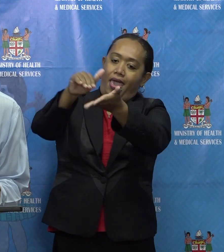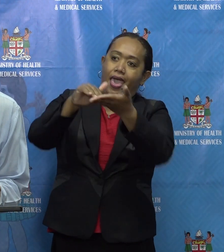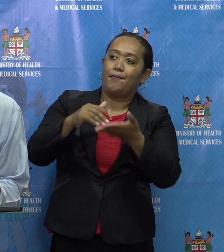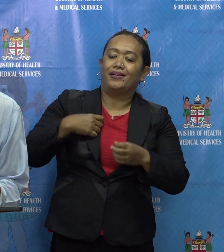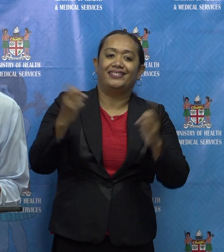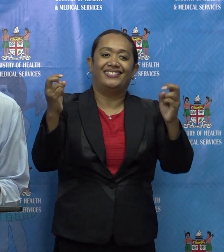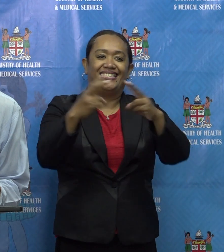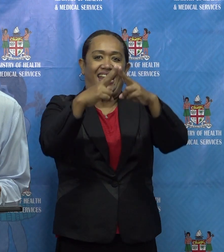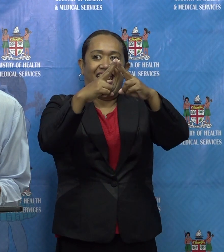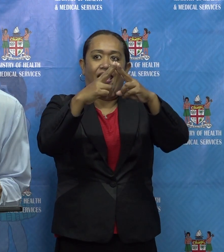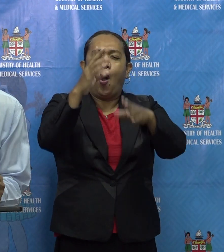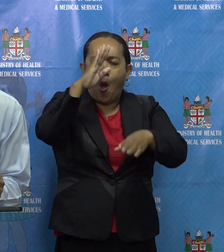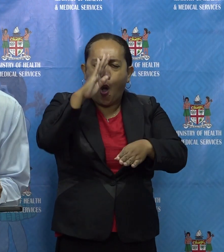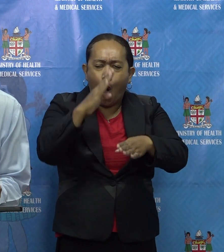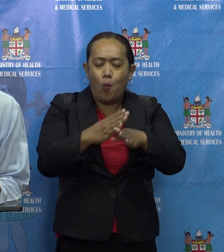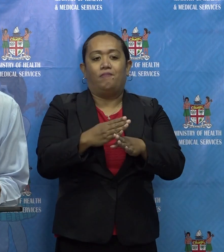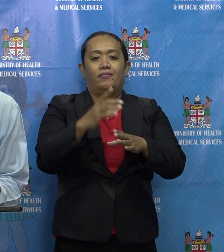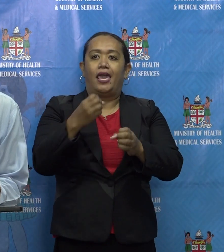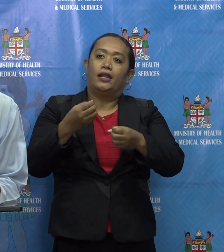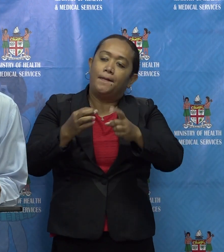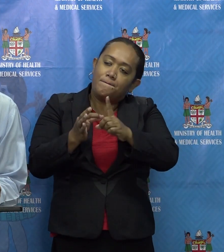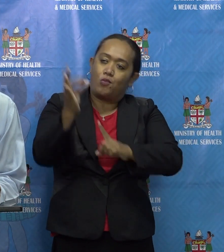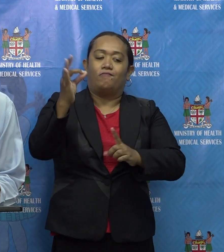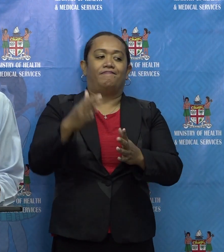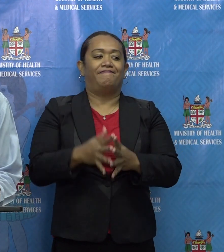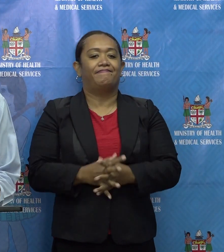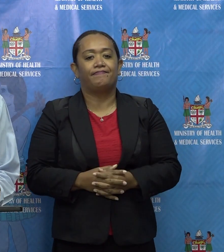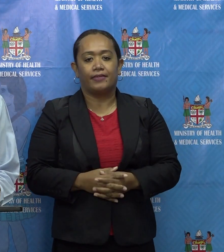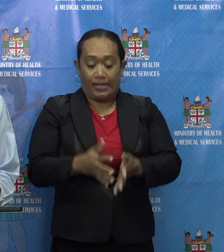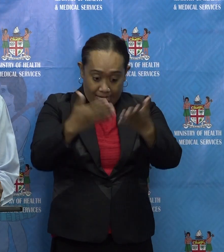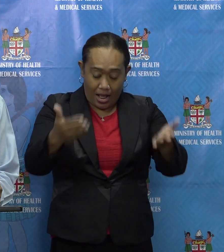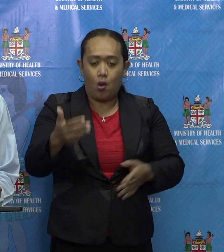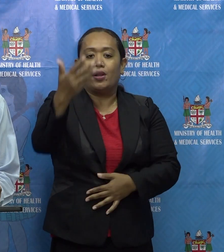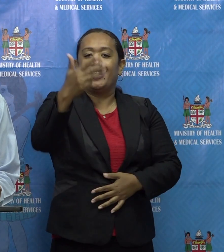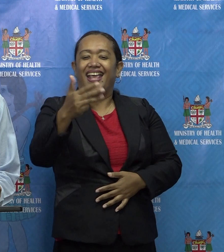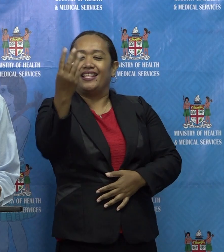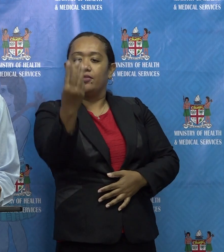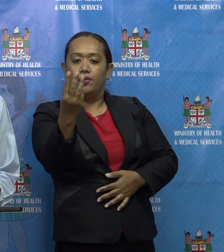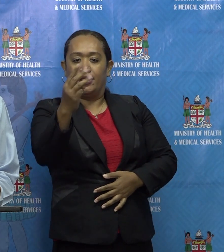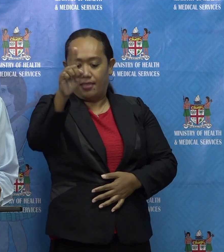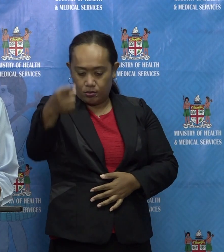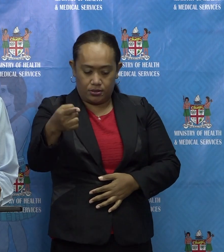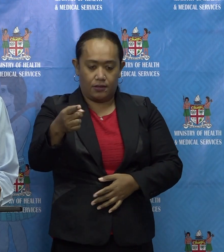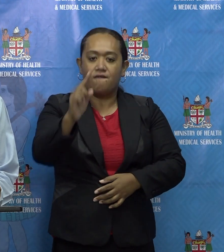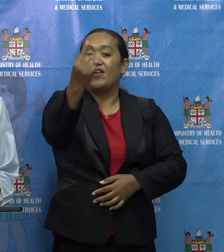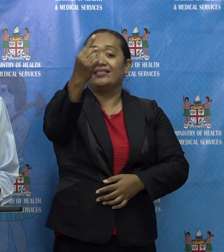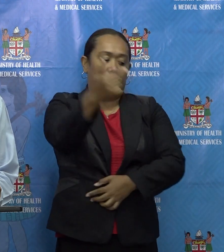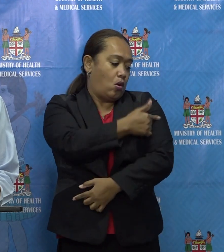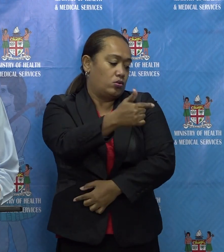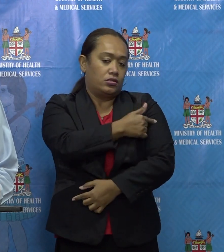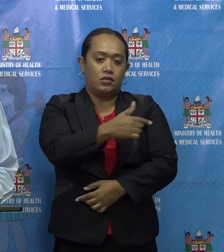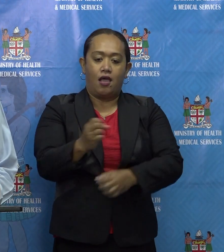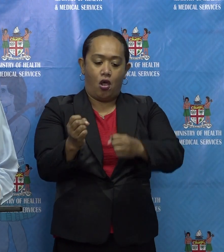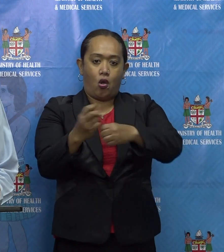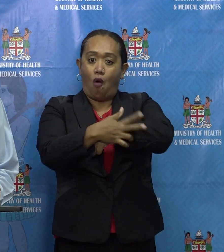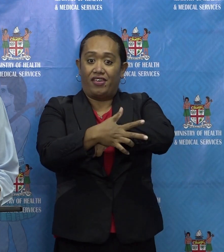Sydney. To date, we have administered more than 93,000 first dose of COVID-19 vaccines, surpassing